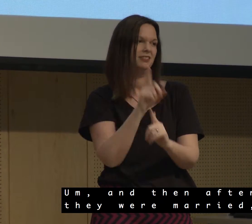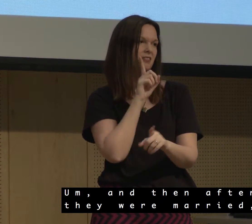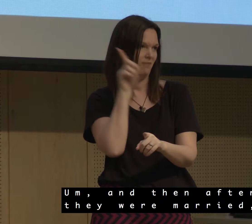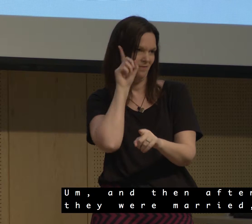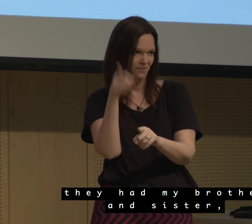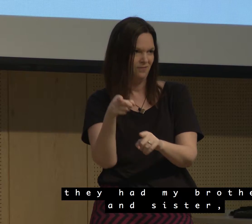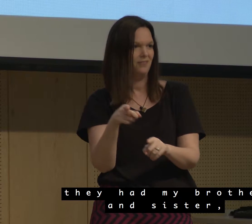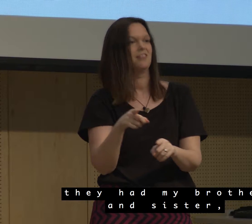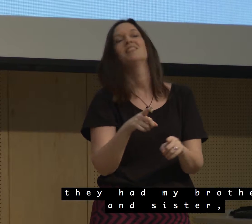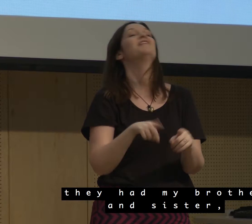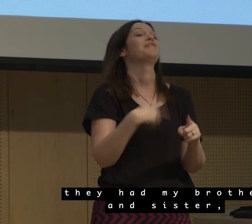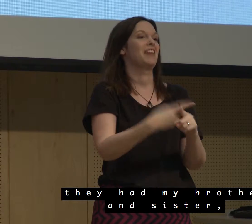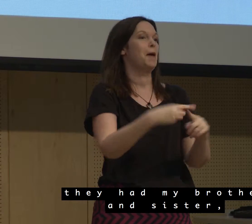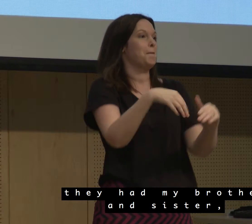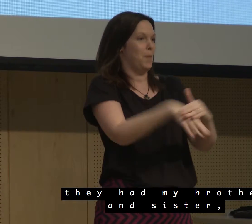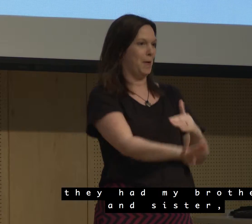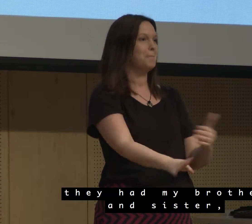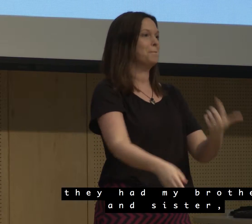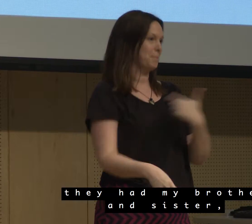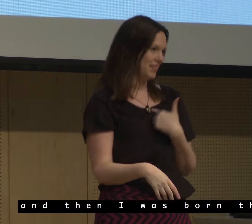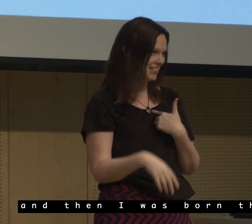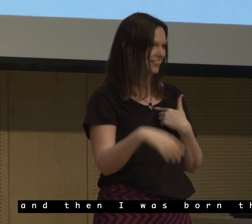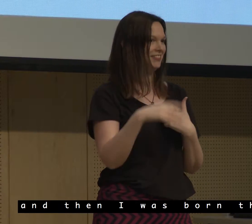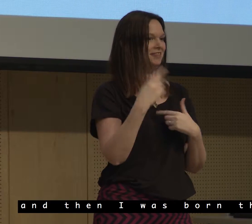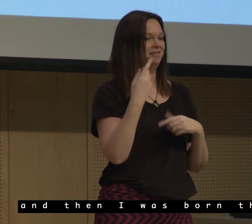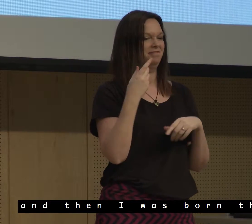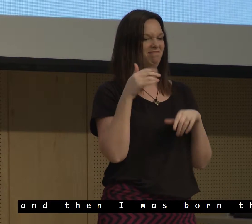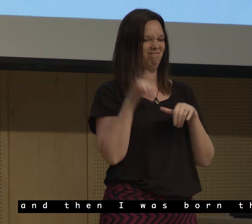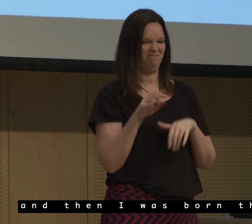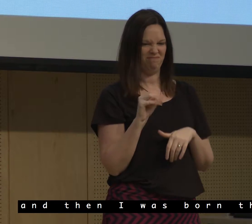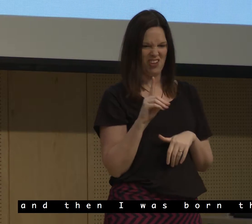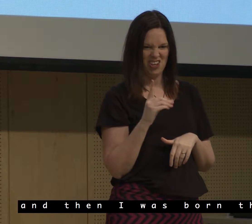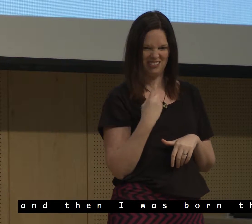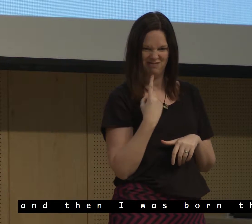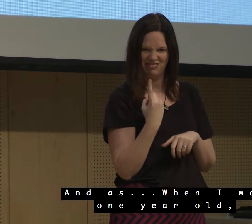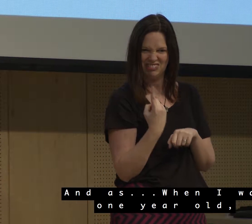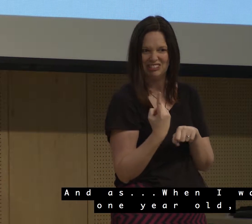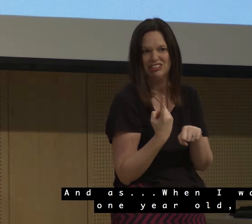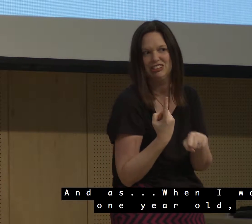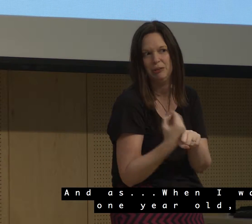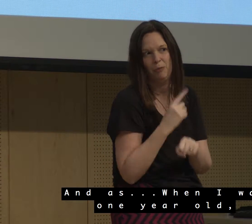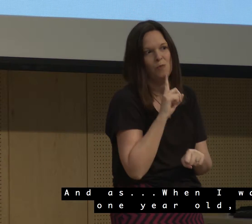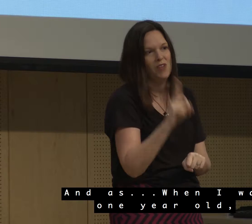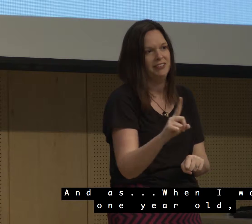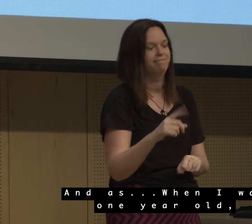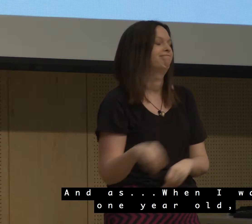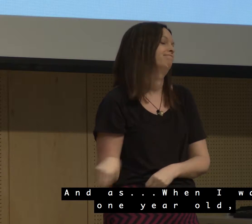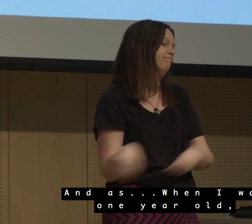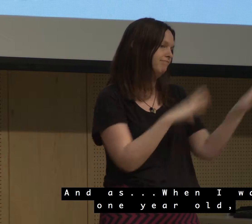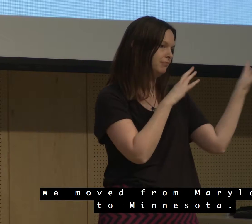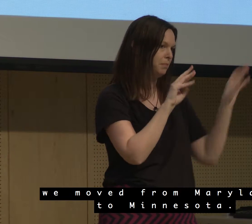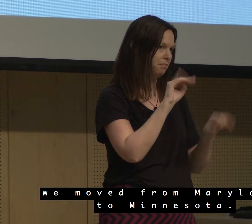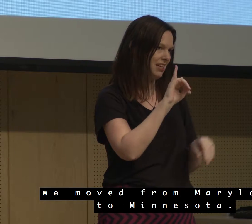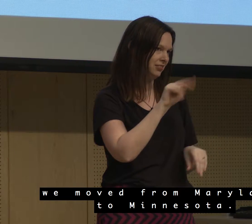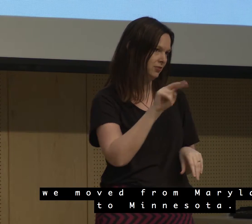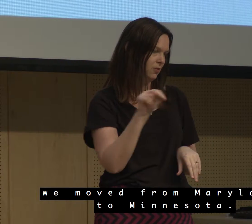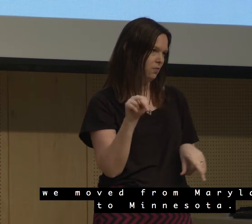married, they had my brother and sister, and then I was born third. And when I was 1 year old, we moved from Maryland